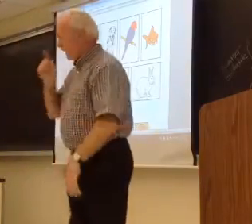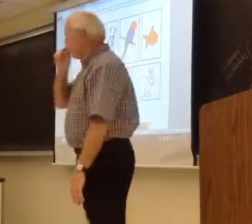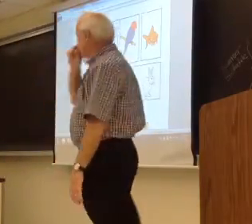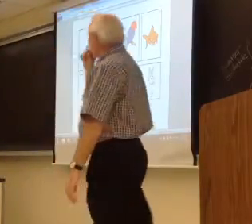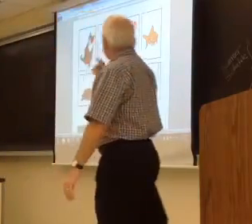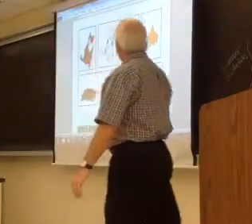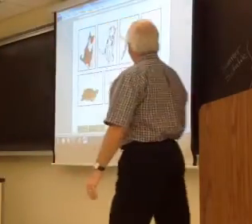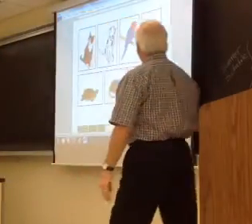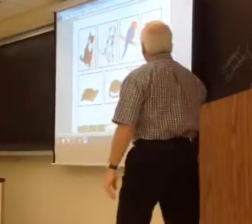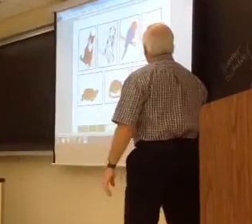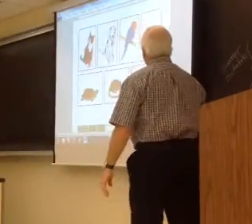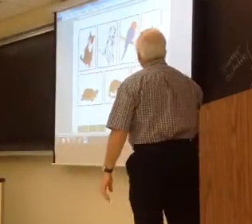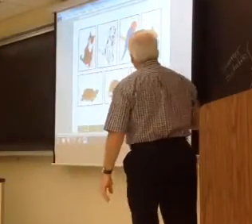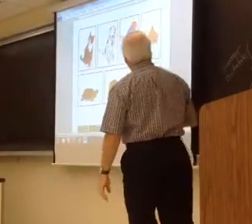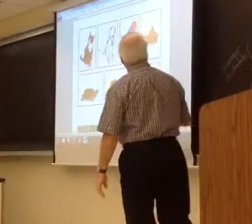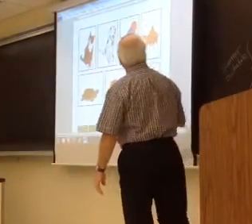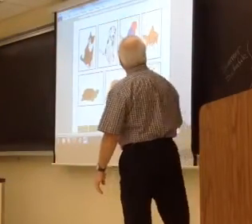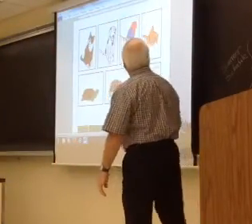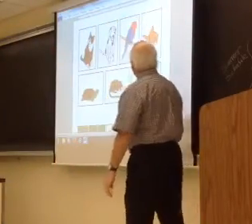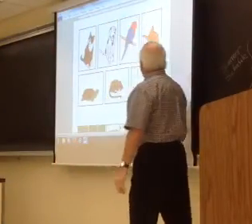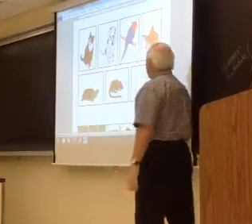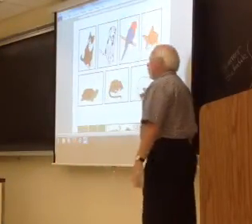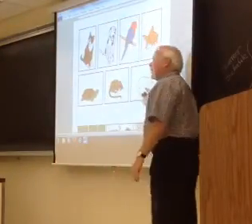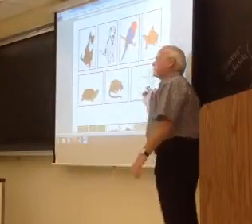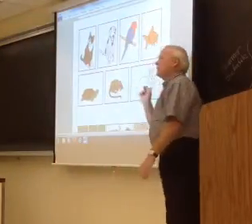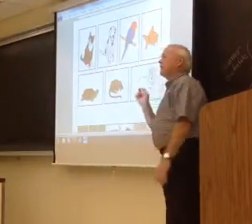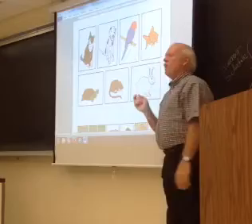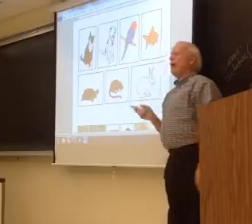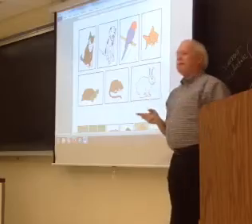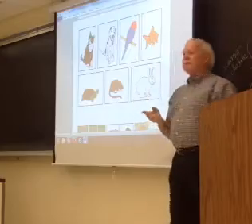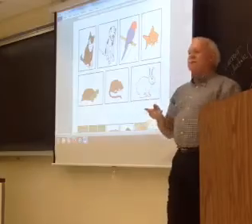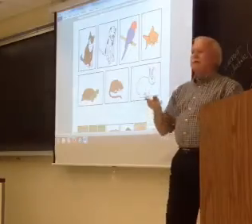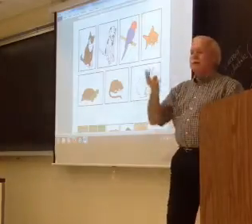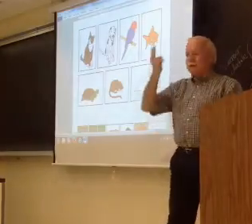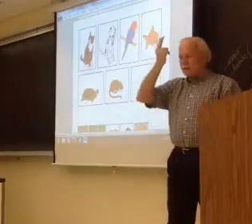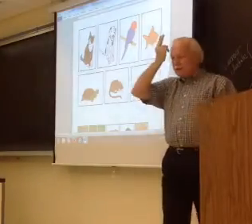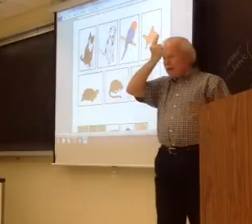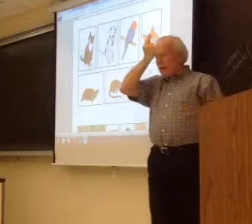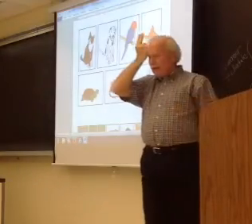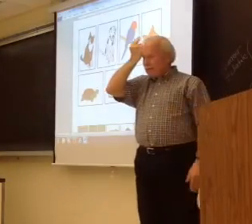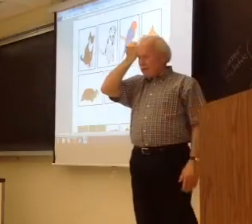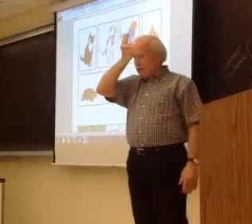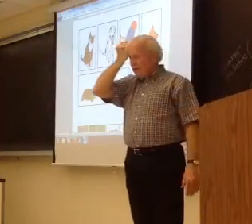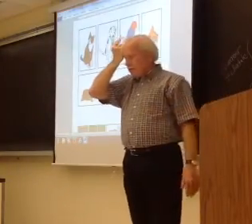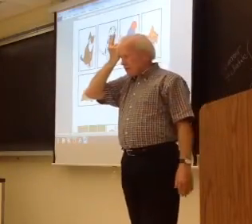one? Okay. A wascally wabbit has ears.